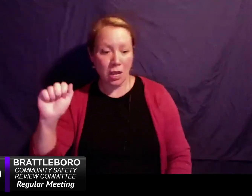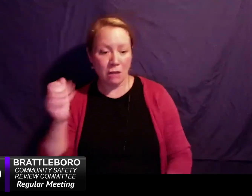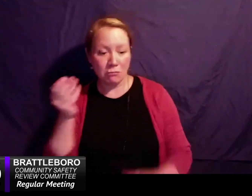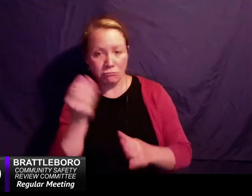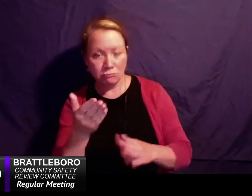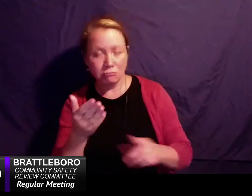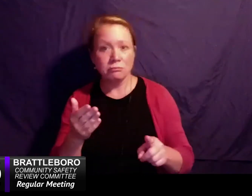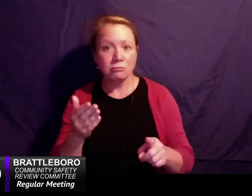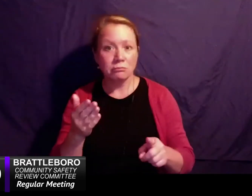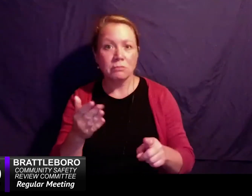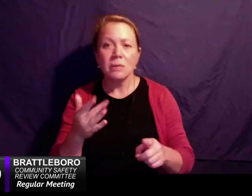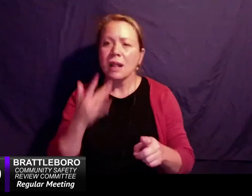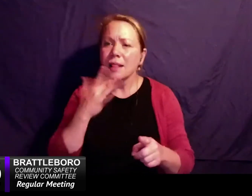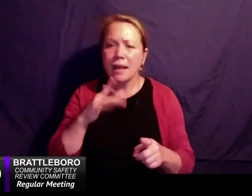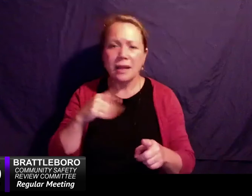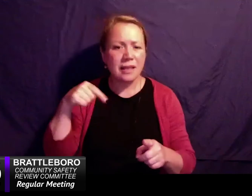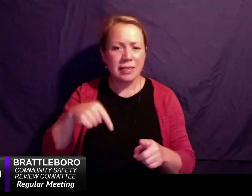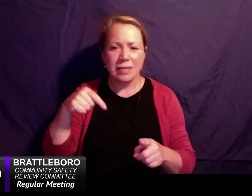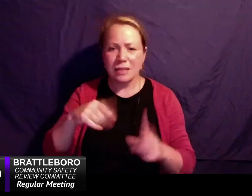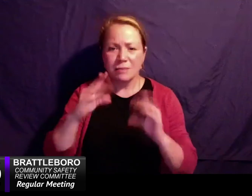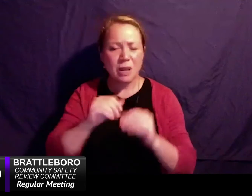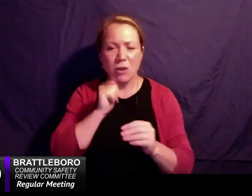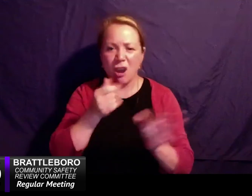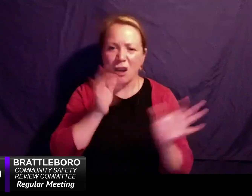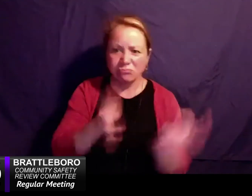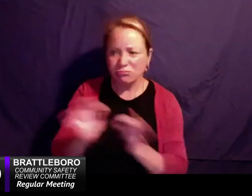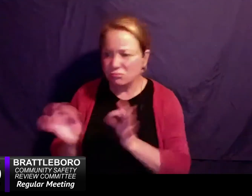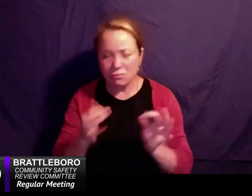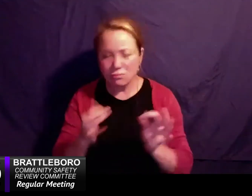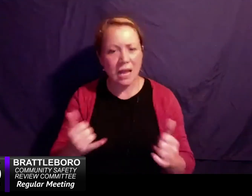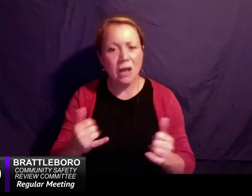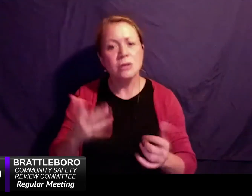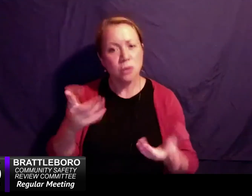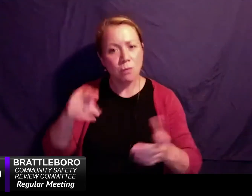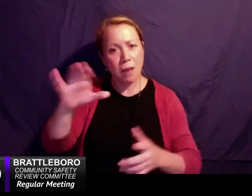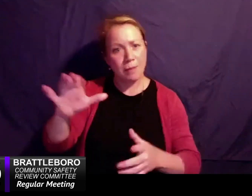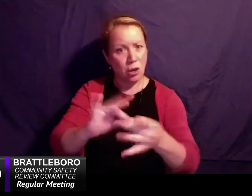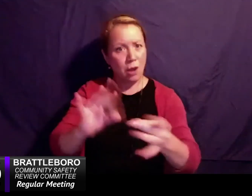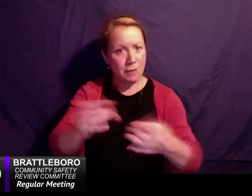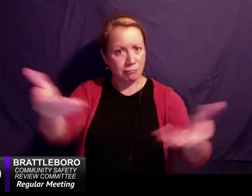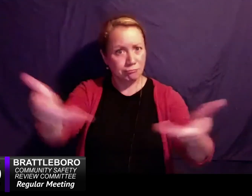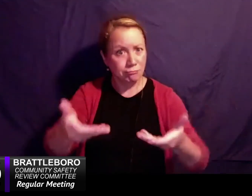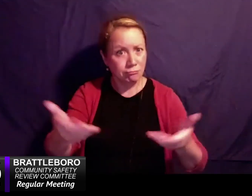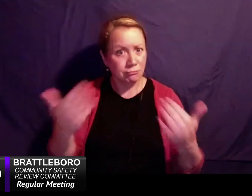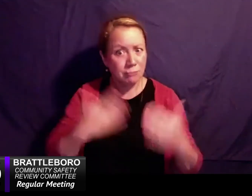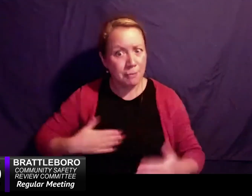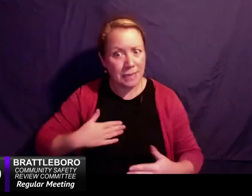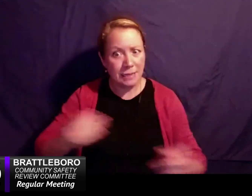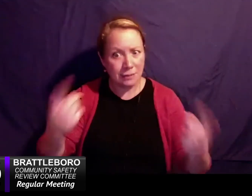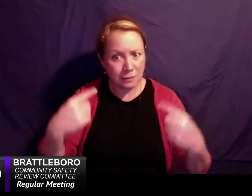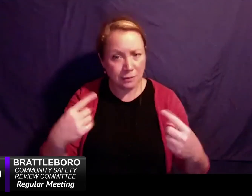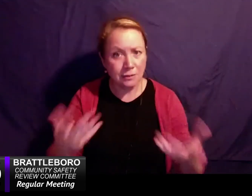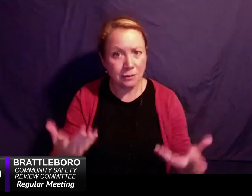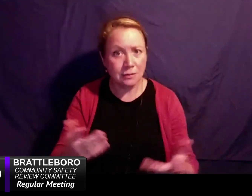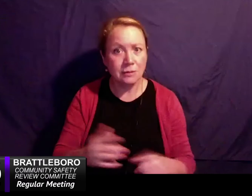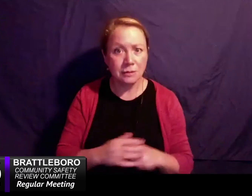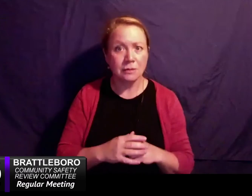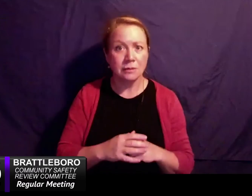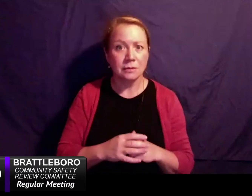very much decisional work in this meeting, so public comment is welcome in this meeting, but less,